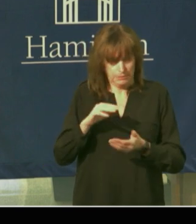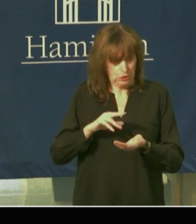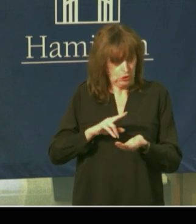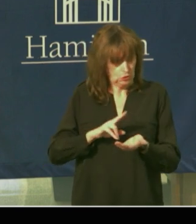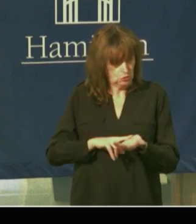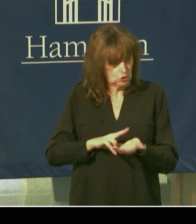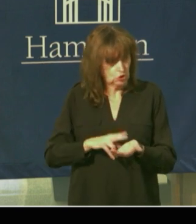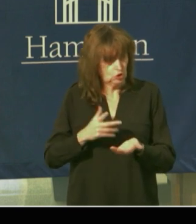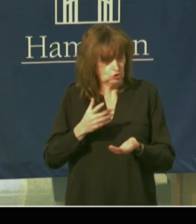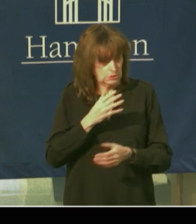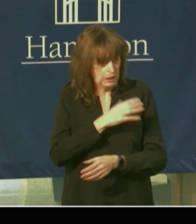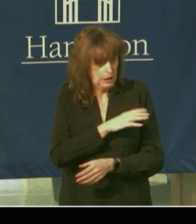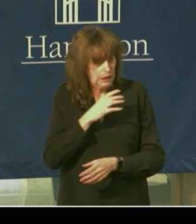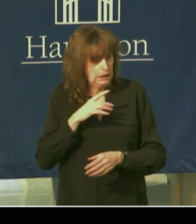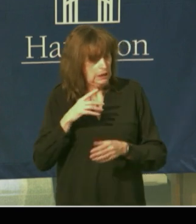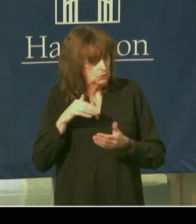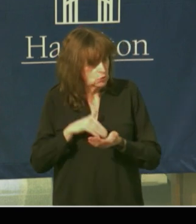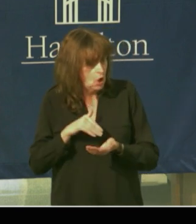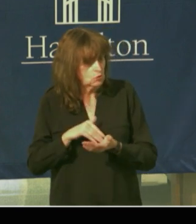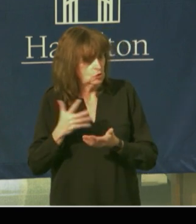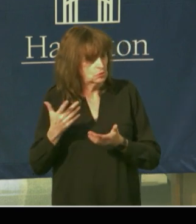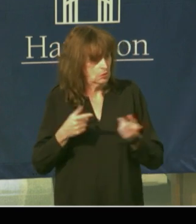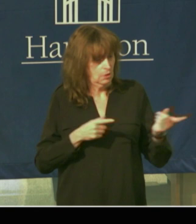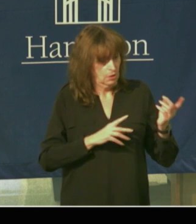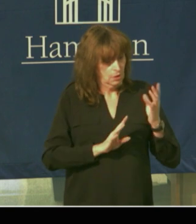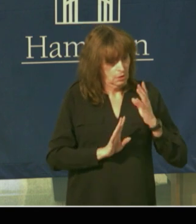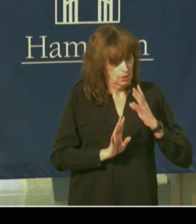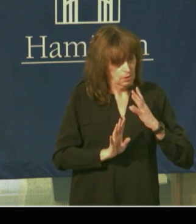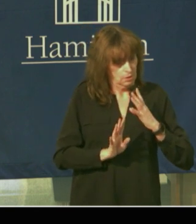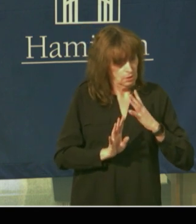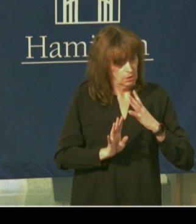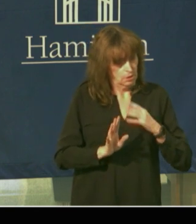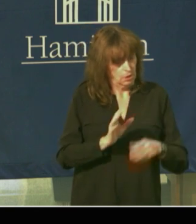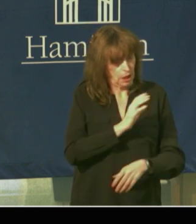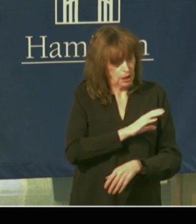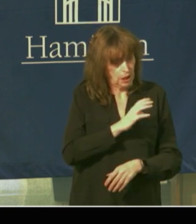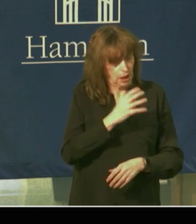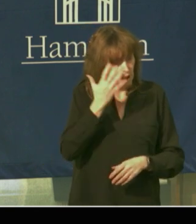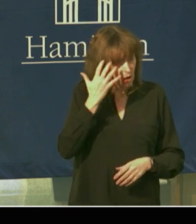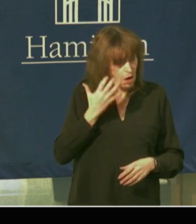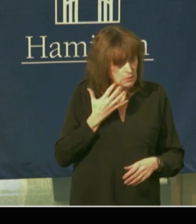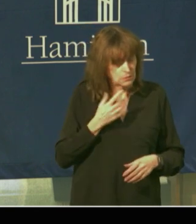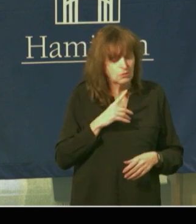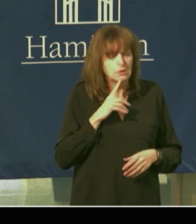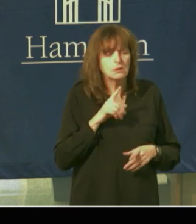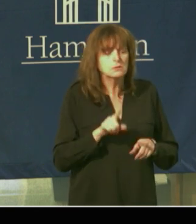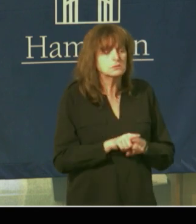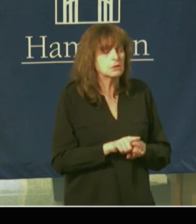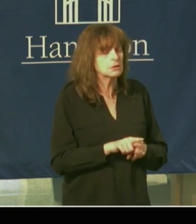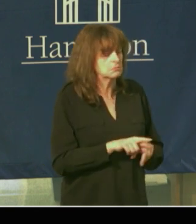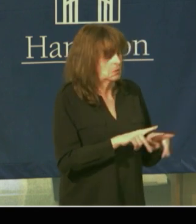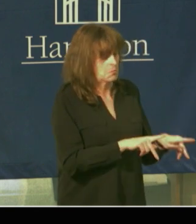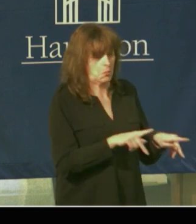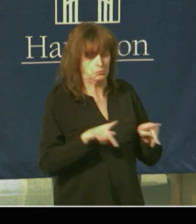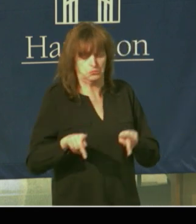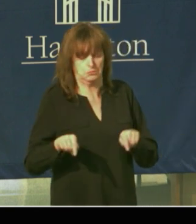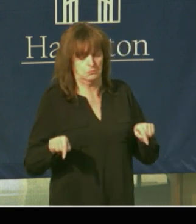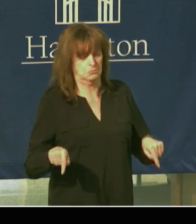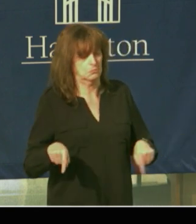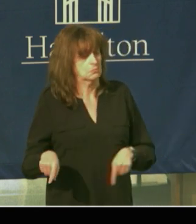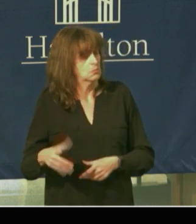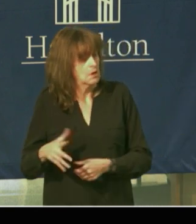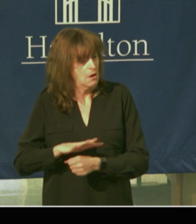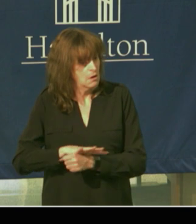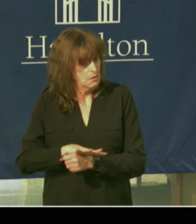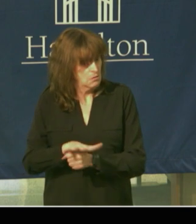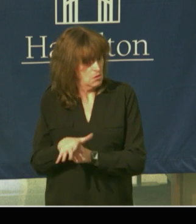the minority of folks are going to get infected with this virus or know that they're infected with this virus, because it's possible that